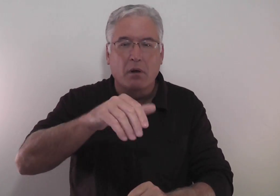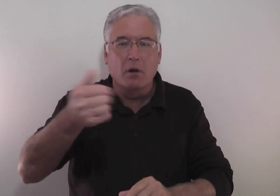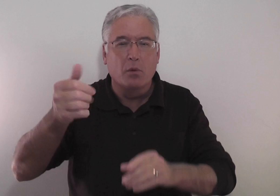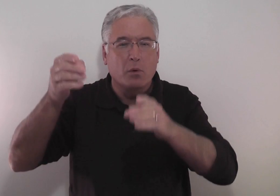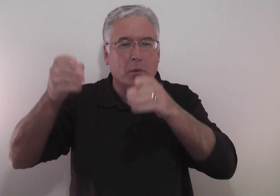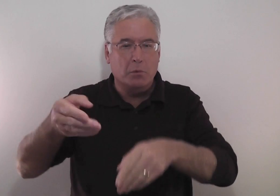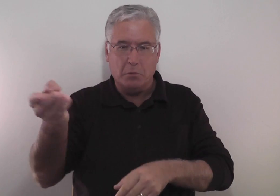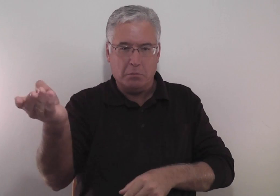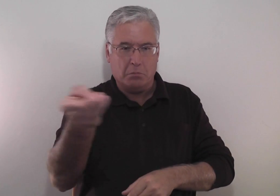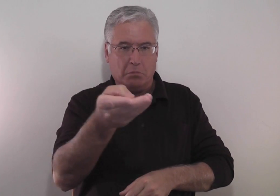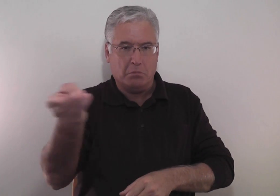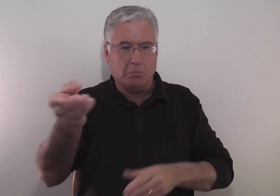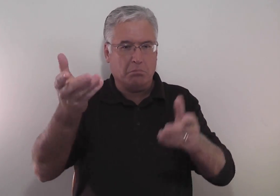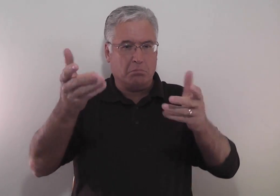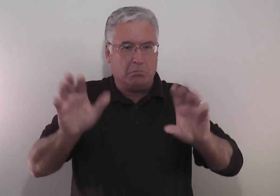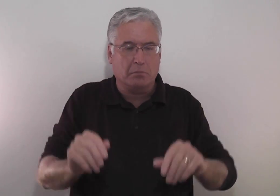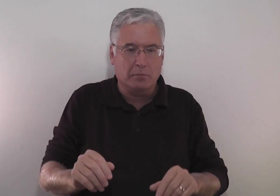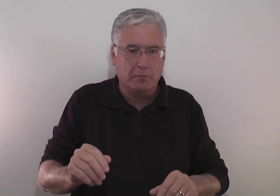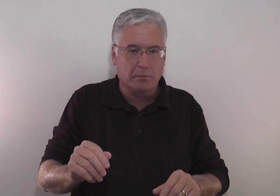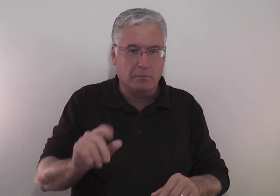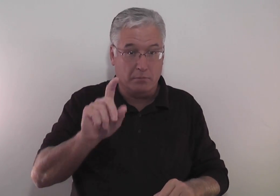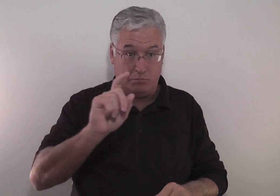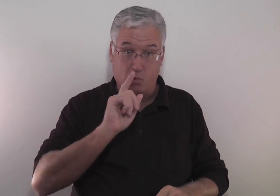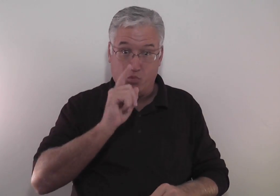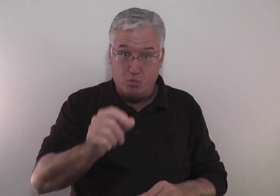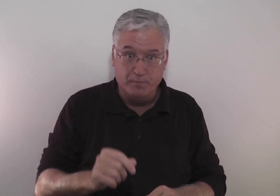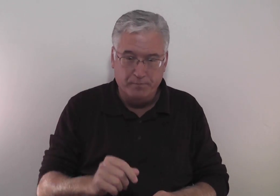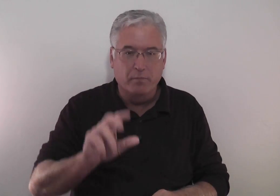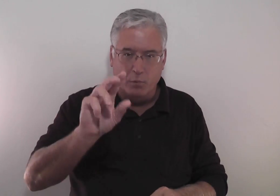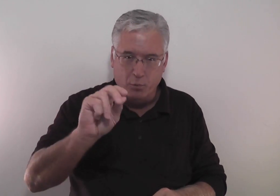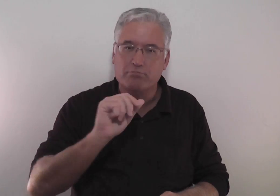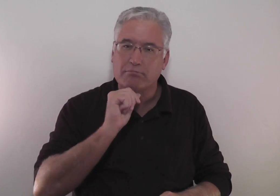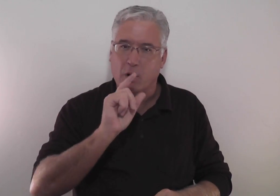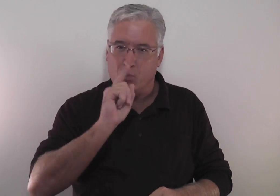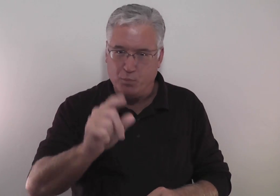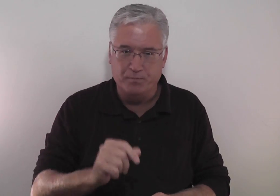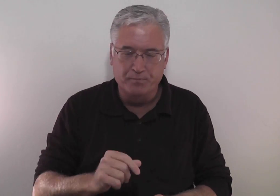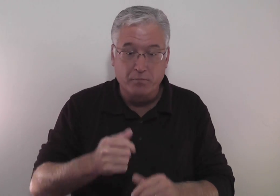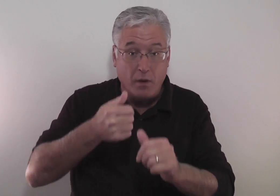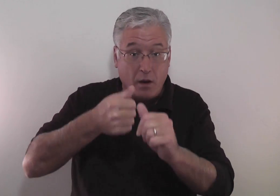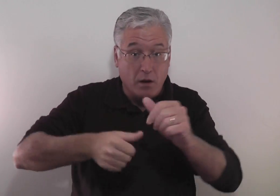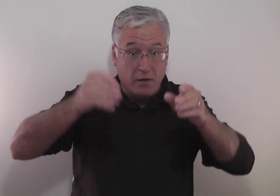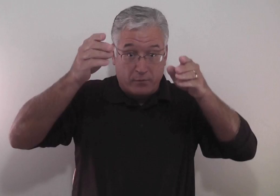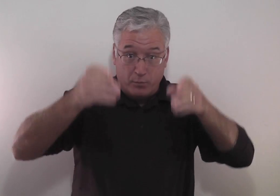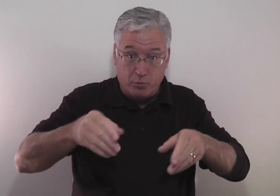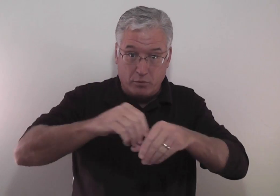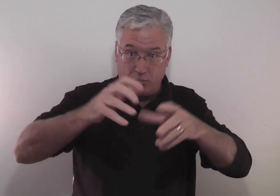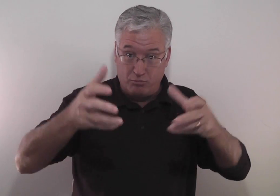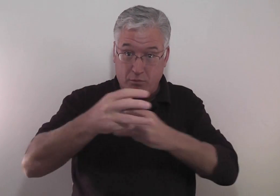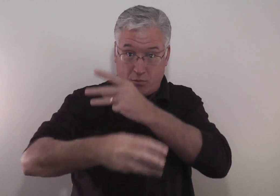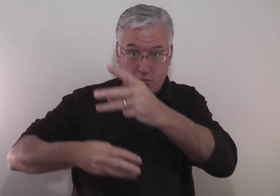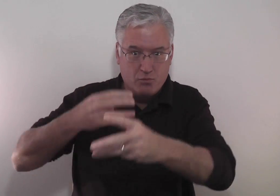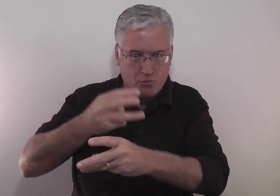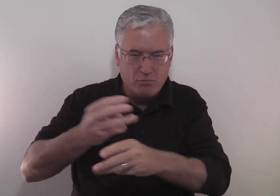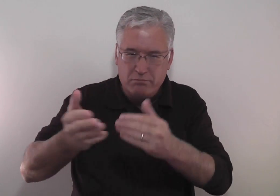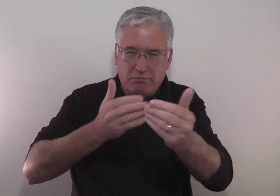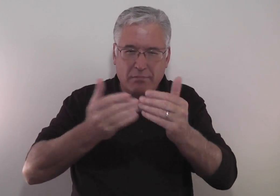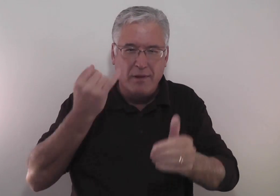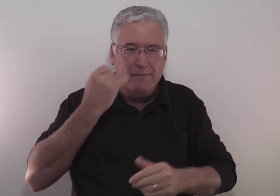You think you're just making a vow between you and another person. Is that true? Well, no, it's not. Every person all over